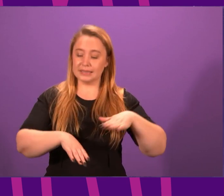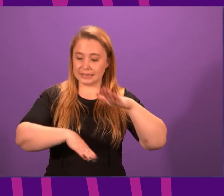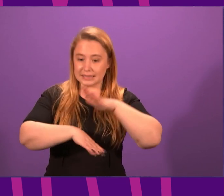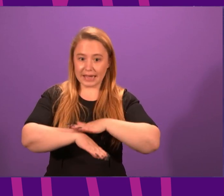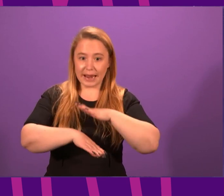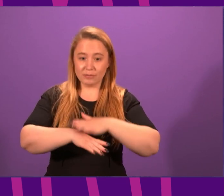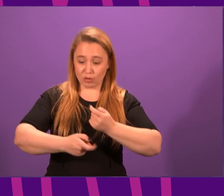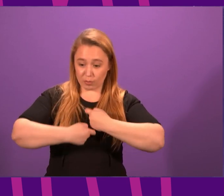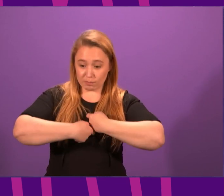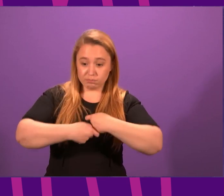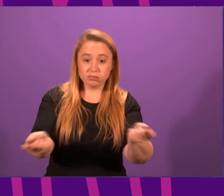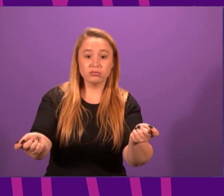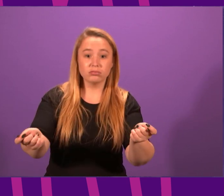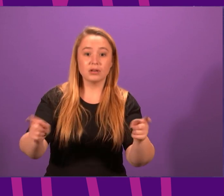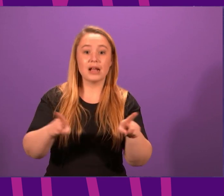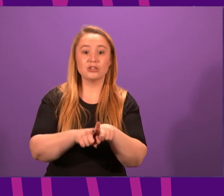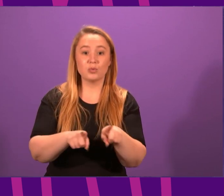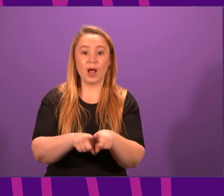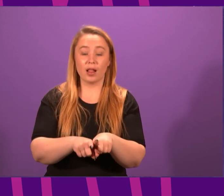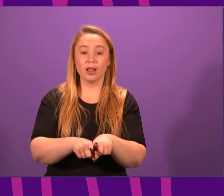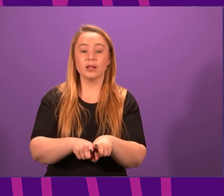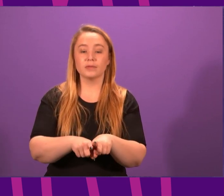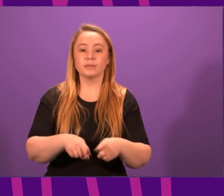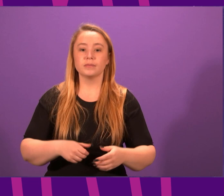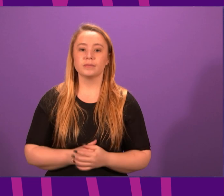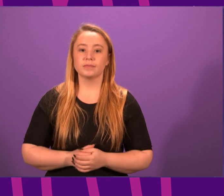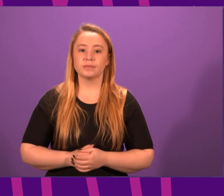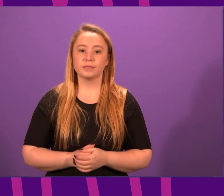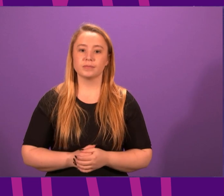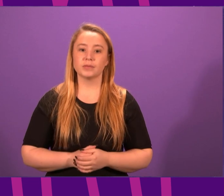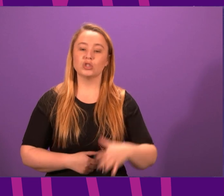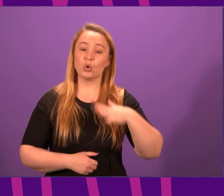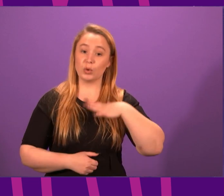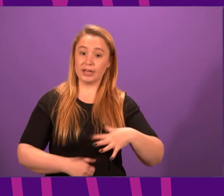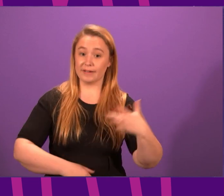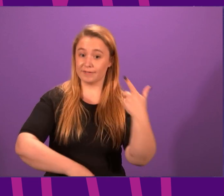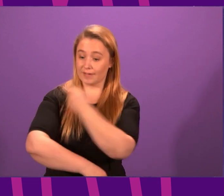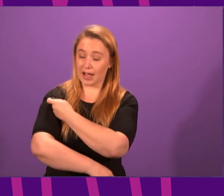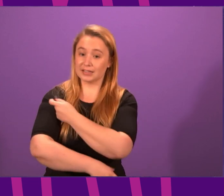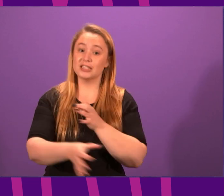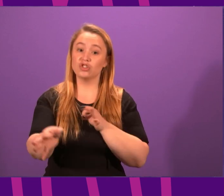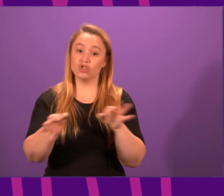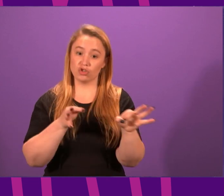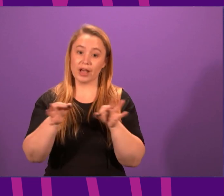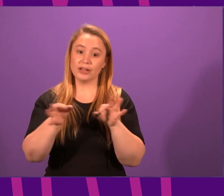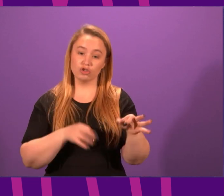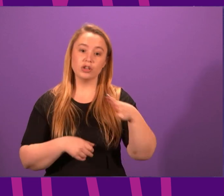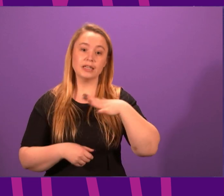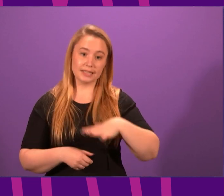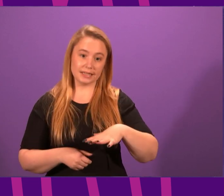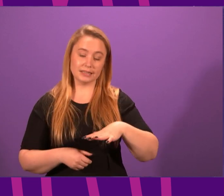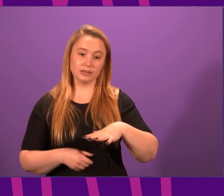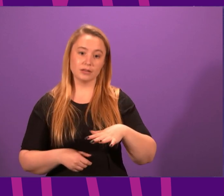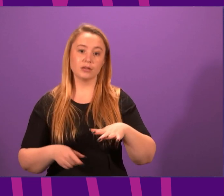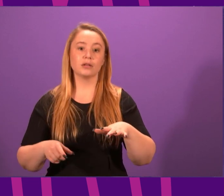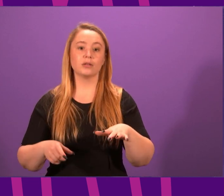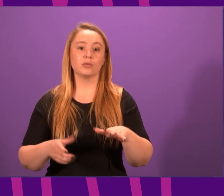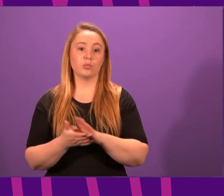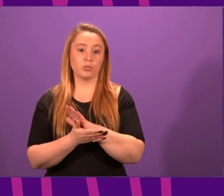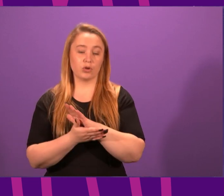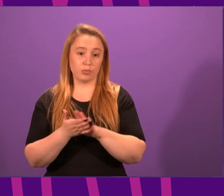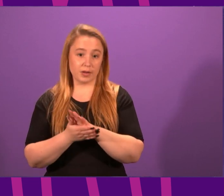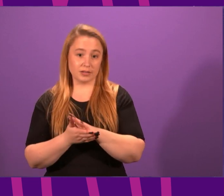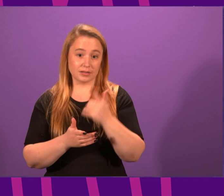to distribute and give people that vaccine. And I think we need a vaccination strategy, which amongst other things takes on